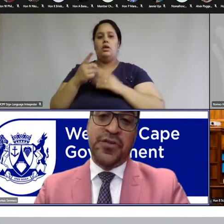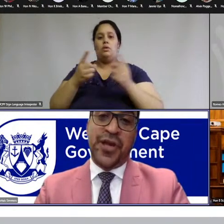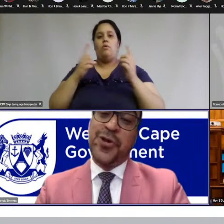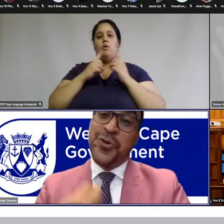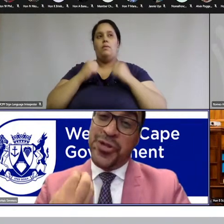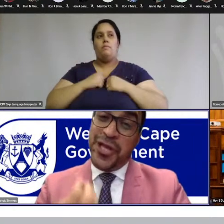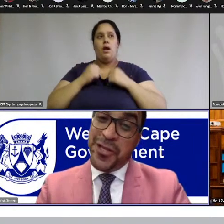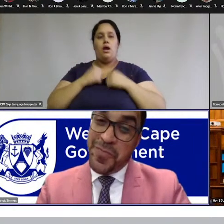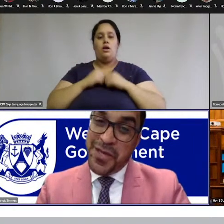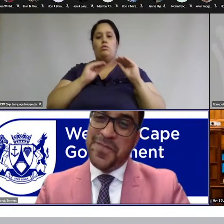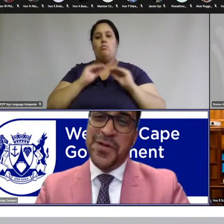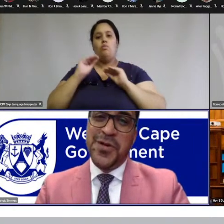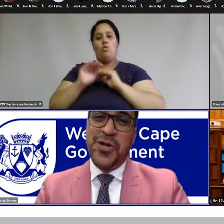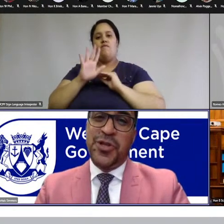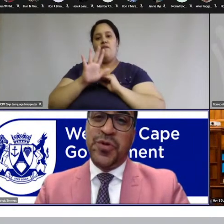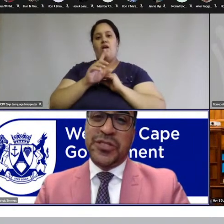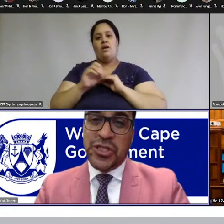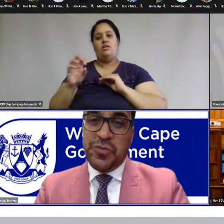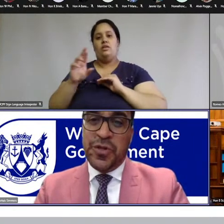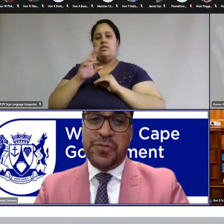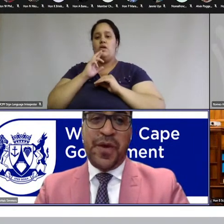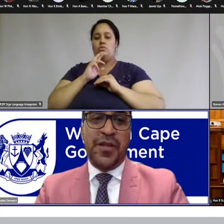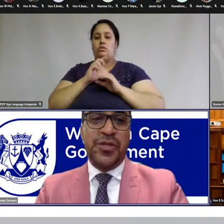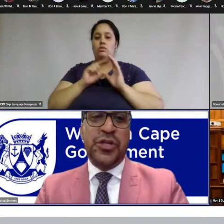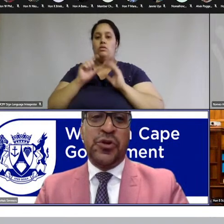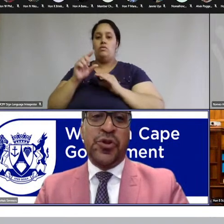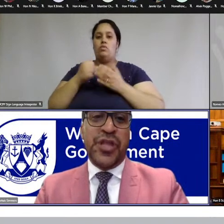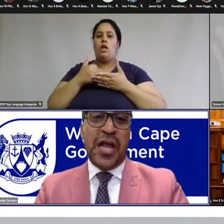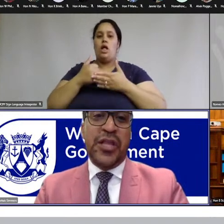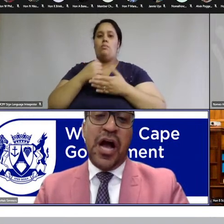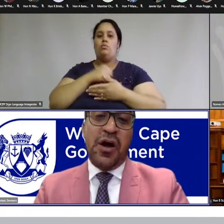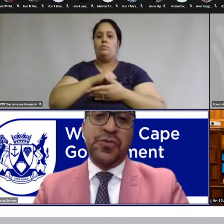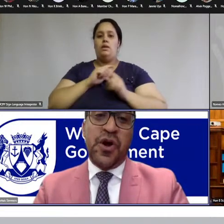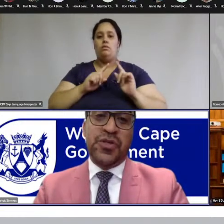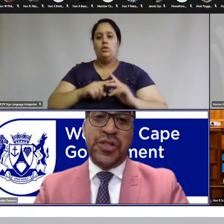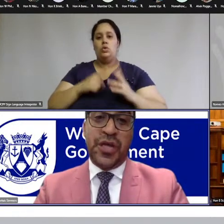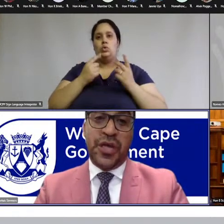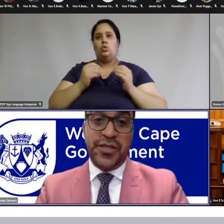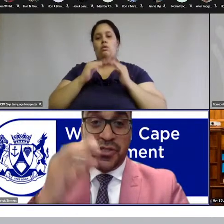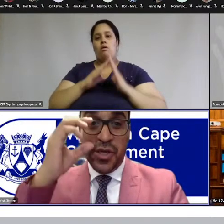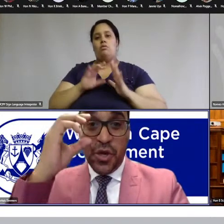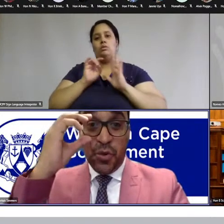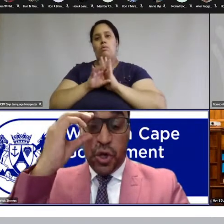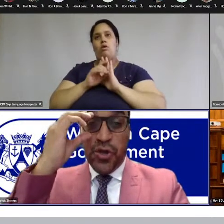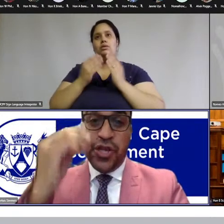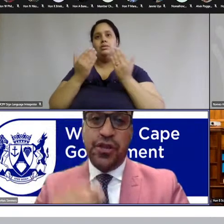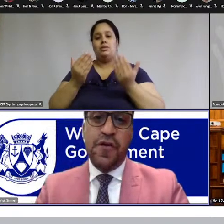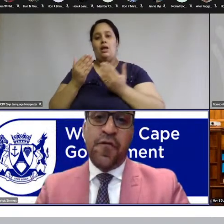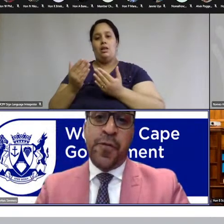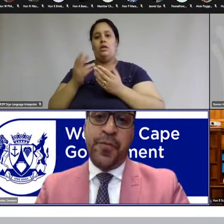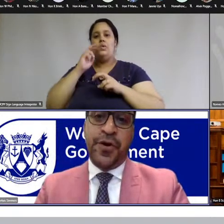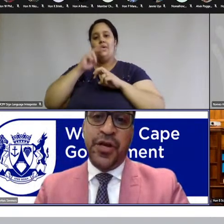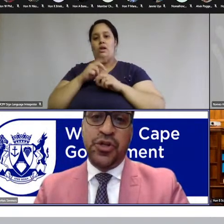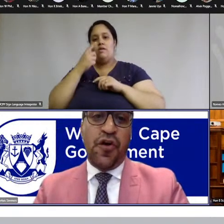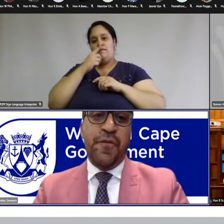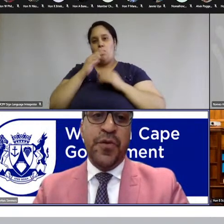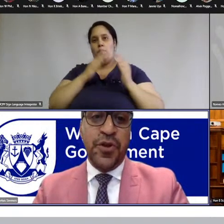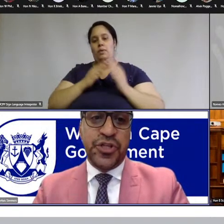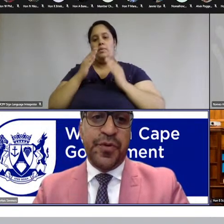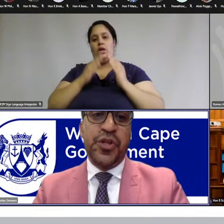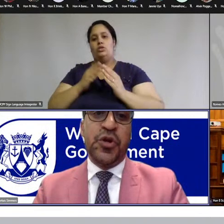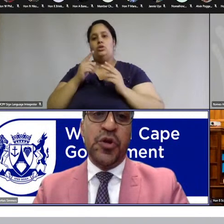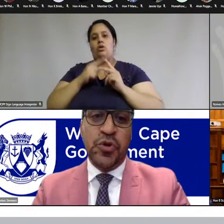shifting 500,000 rand to DEP to assist municipalities in conducting housing market studies which are needed for preparation